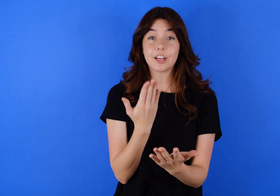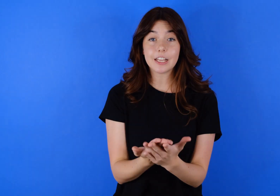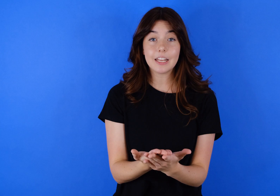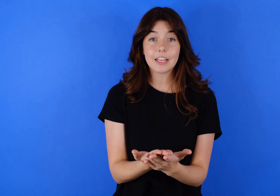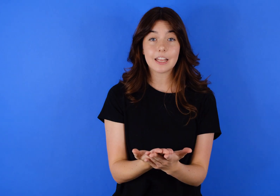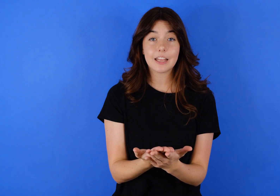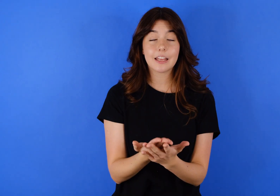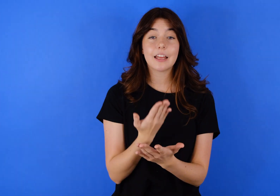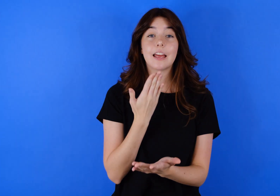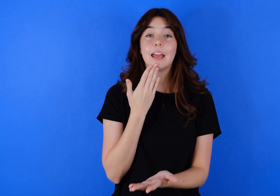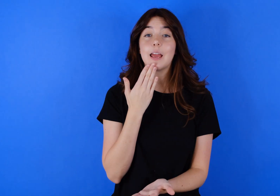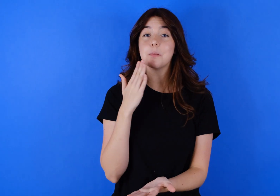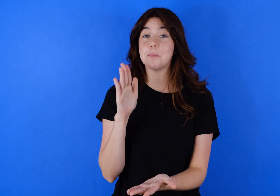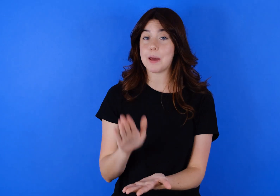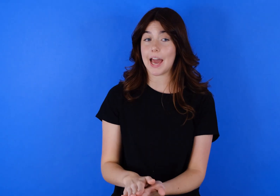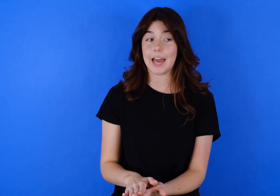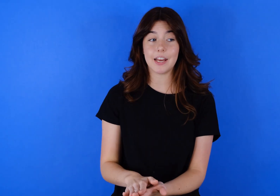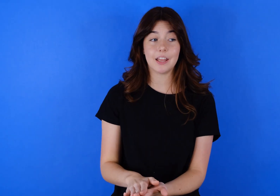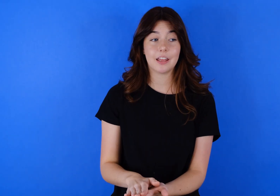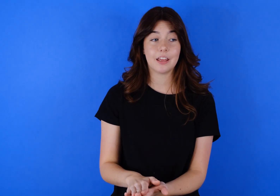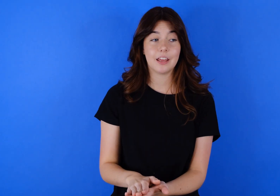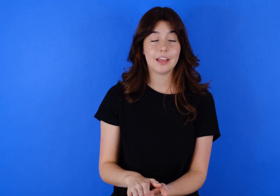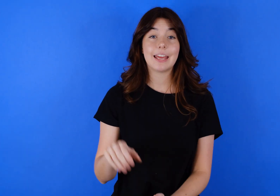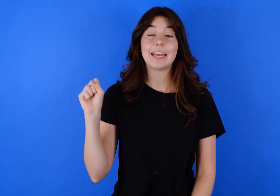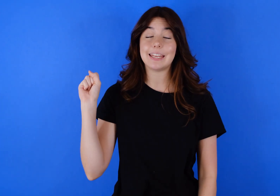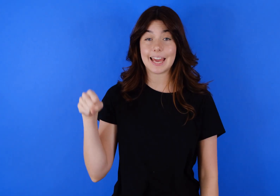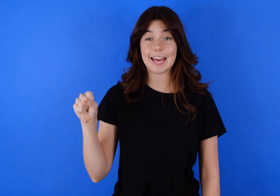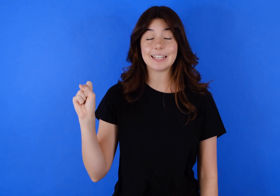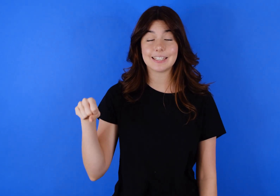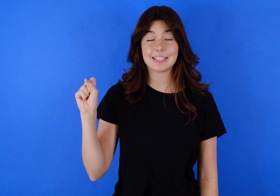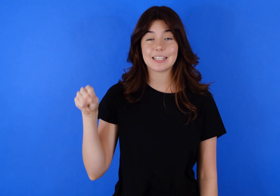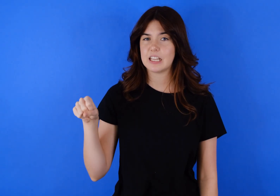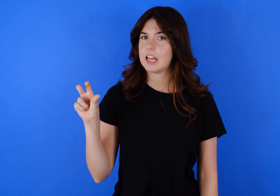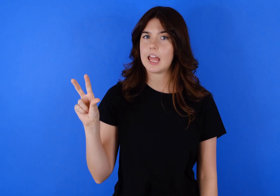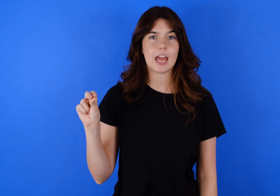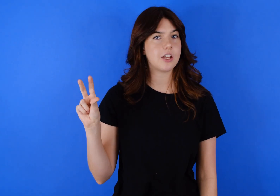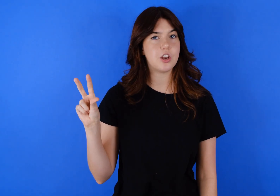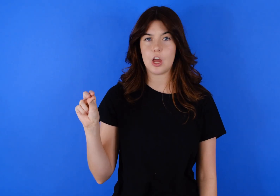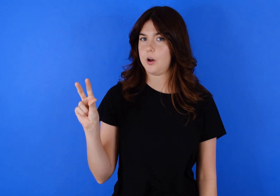good and bad, yes and no,